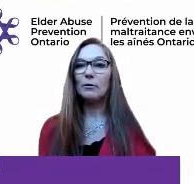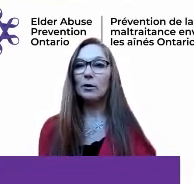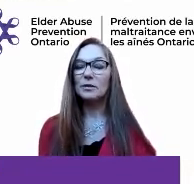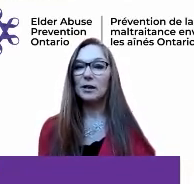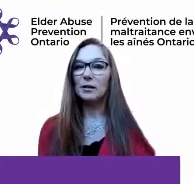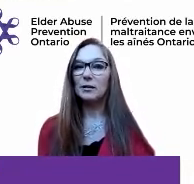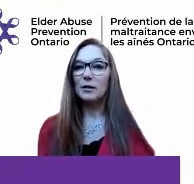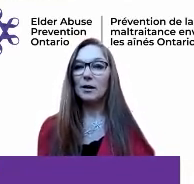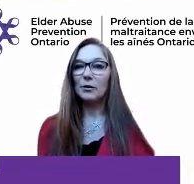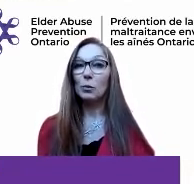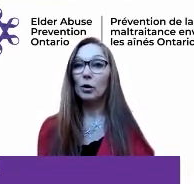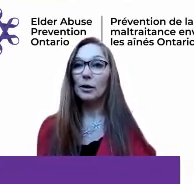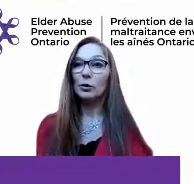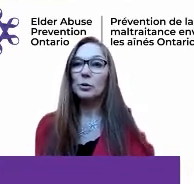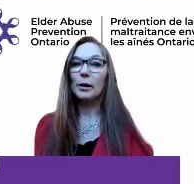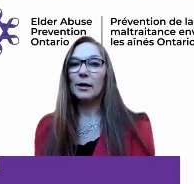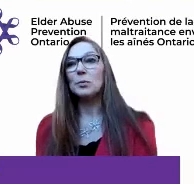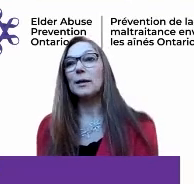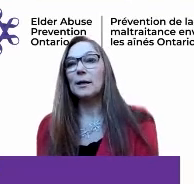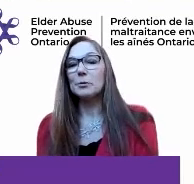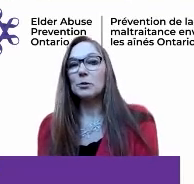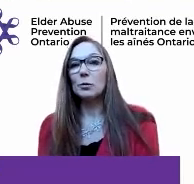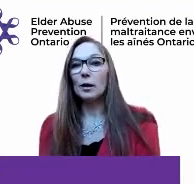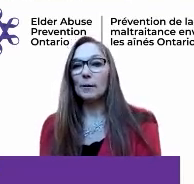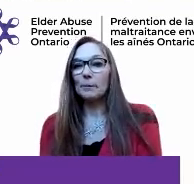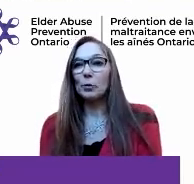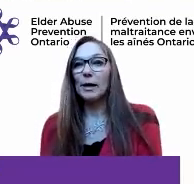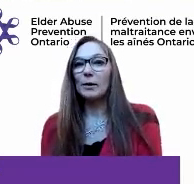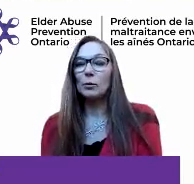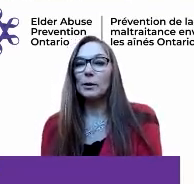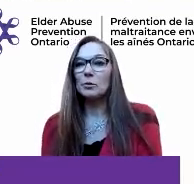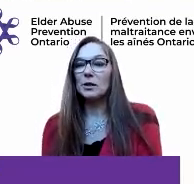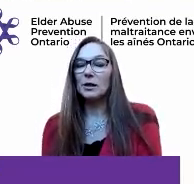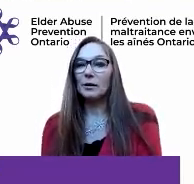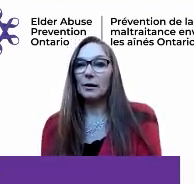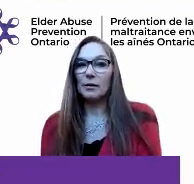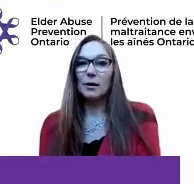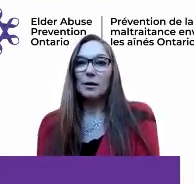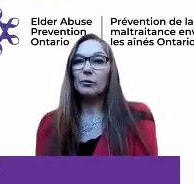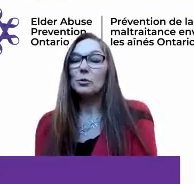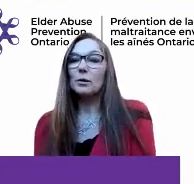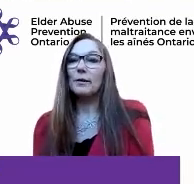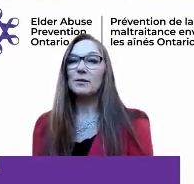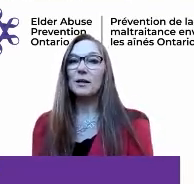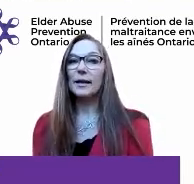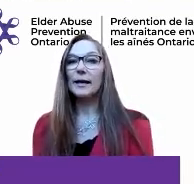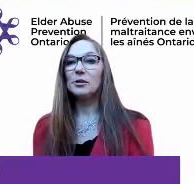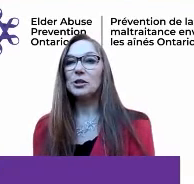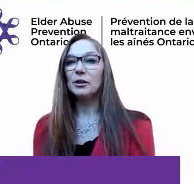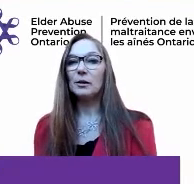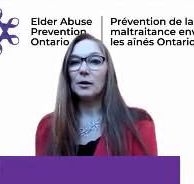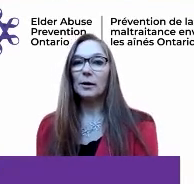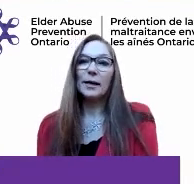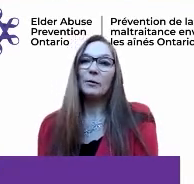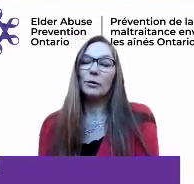keep involved in the work that we're doing as we lead up to the WEAD. We'll be hosting a virtual event again